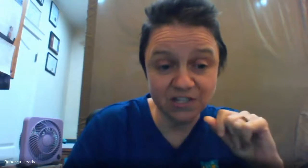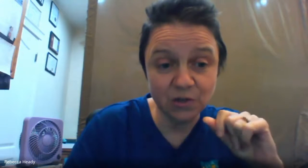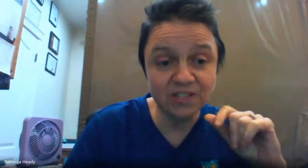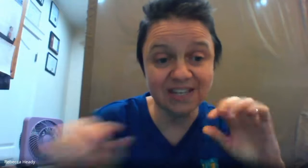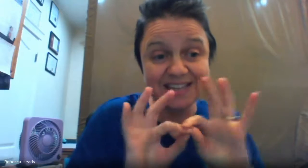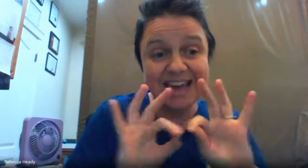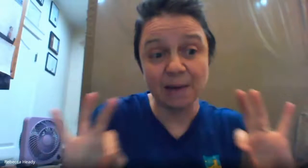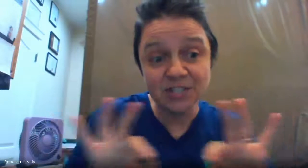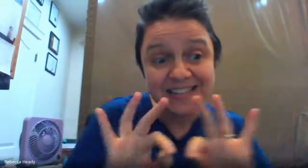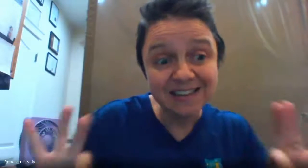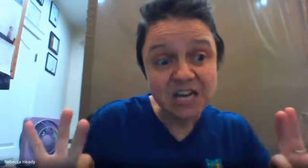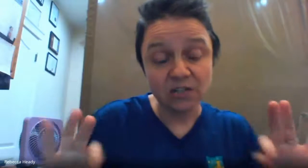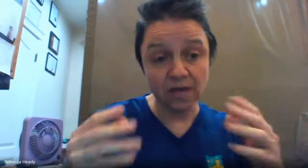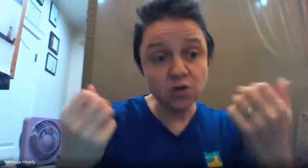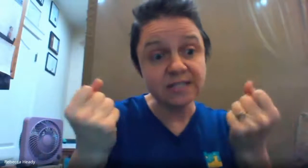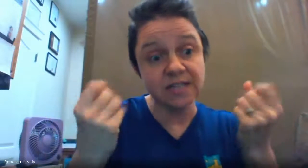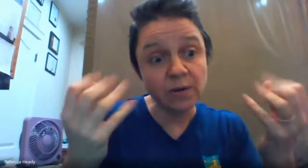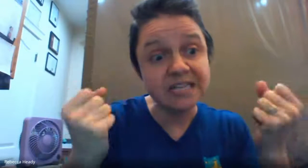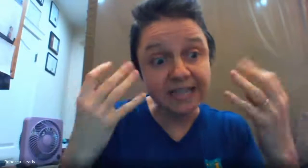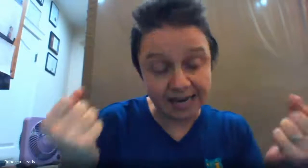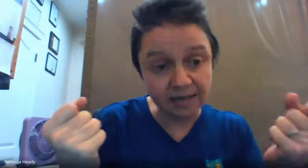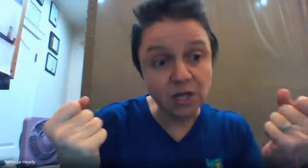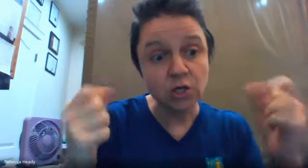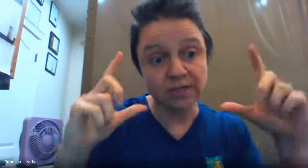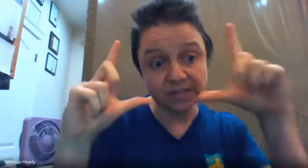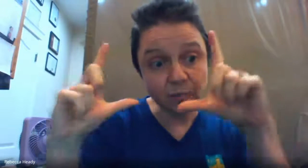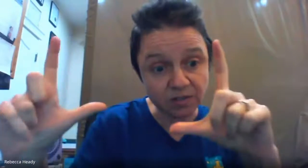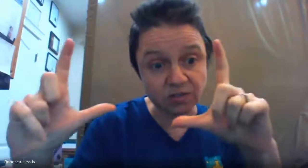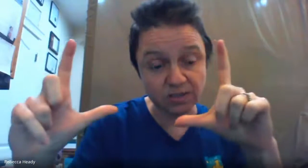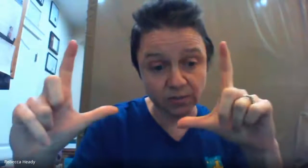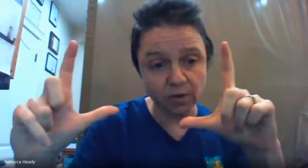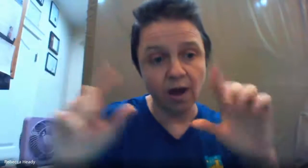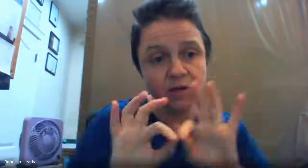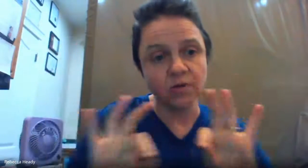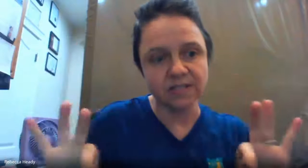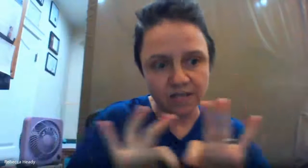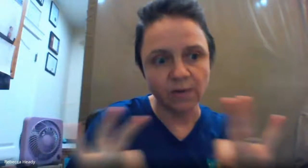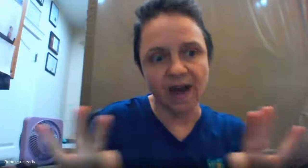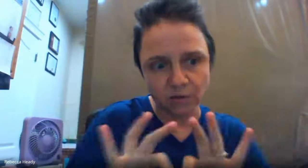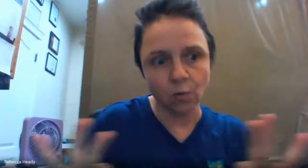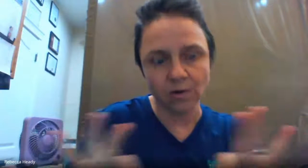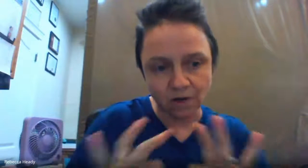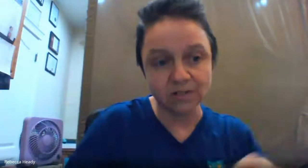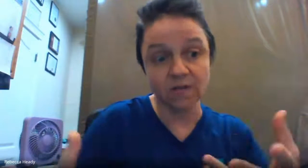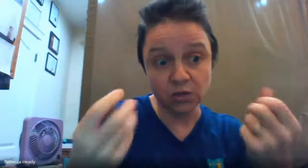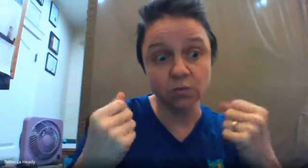he captions it. So then you can see what he's signing. You can see the pictures and see what's going on, and you can see what the actual words are. So then you will